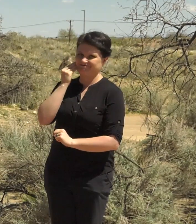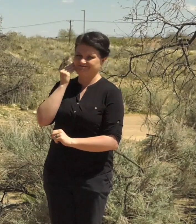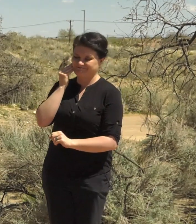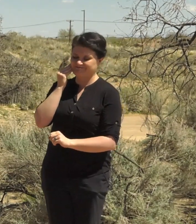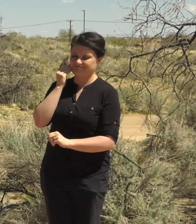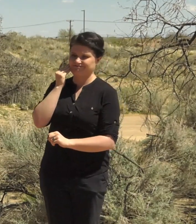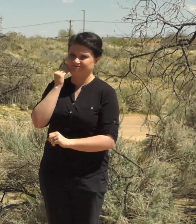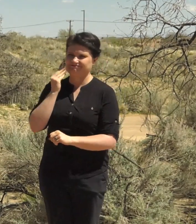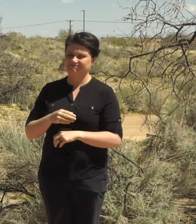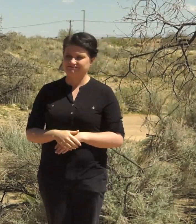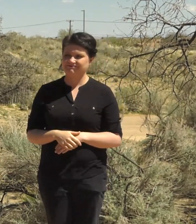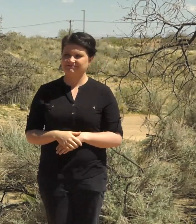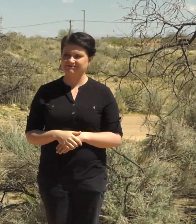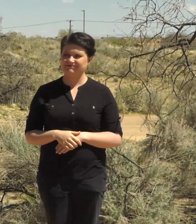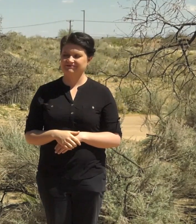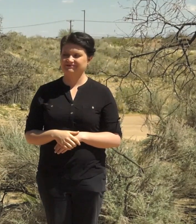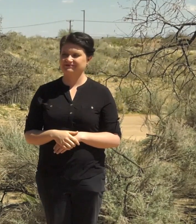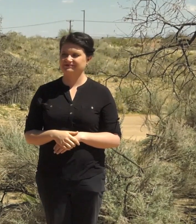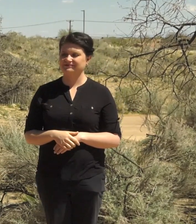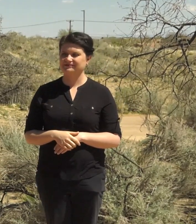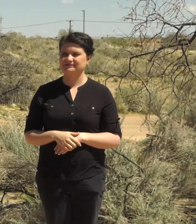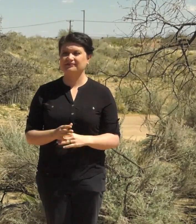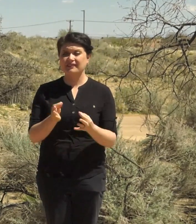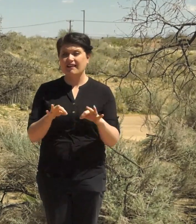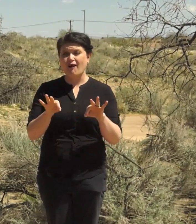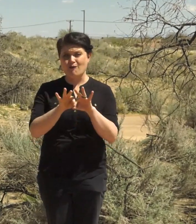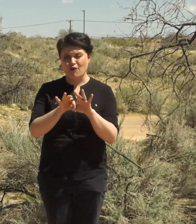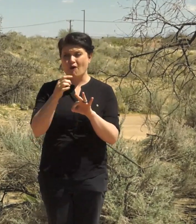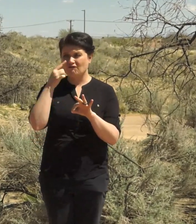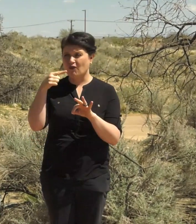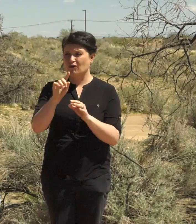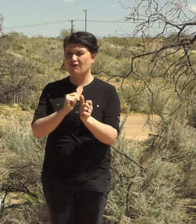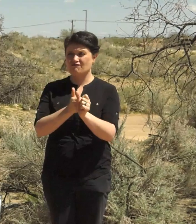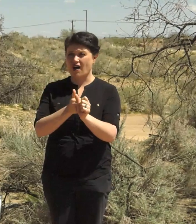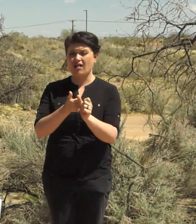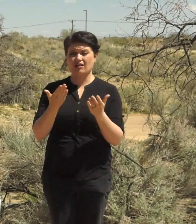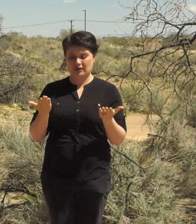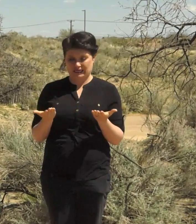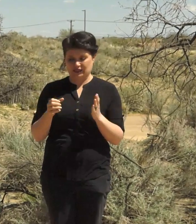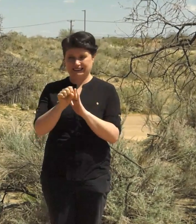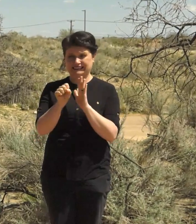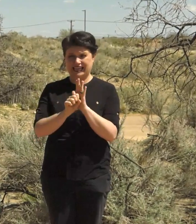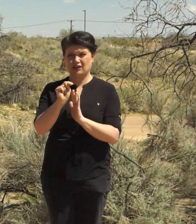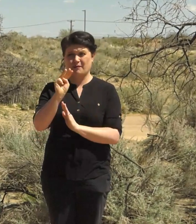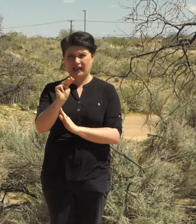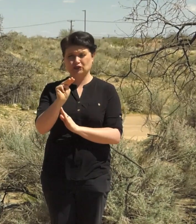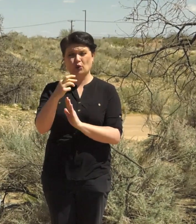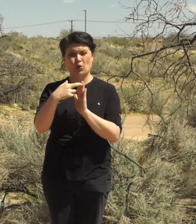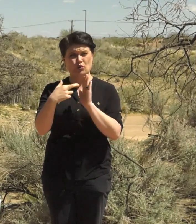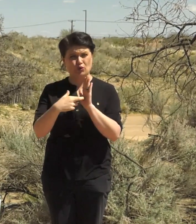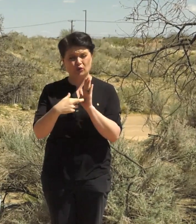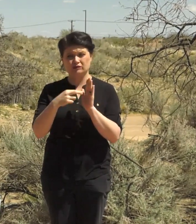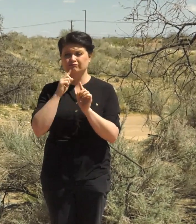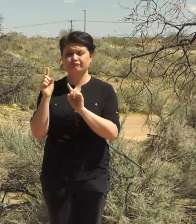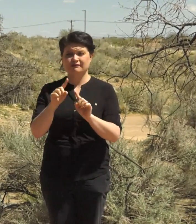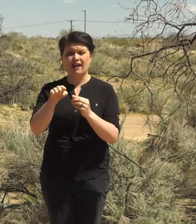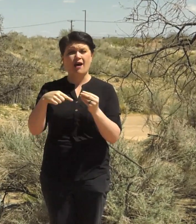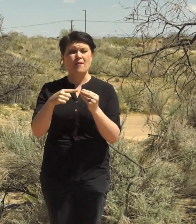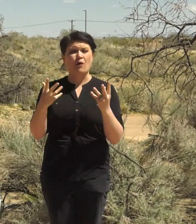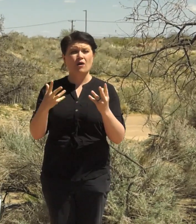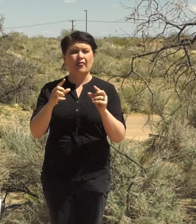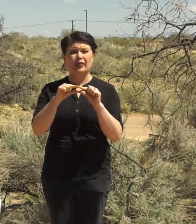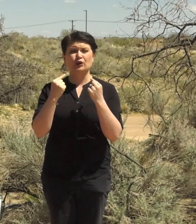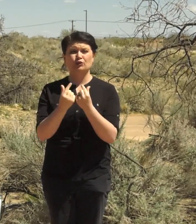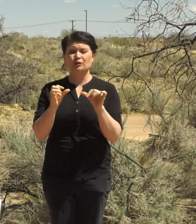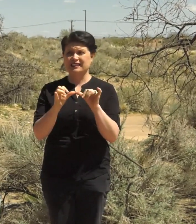home. It is important to follow the state of New Mexico's group size limit and give each